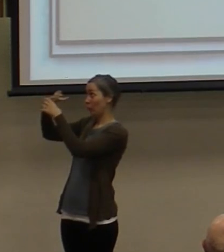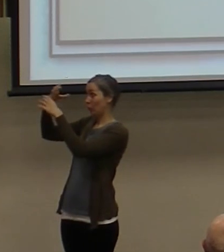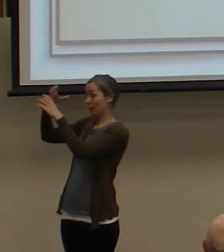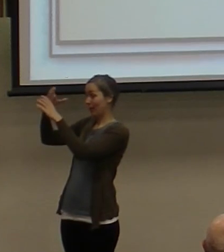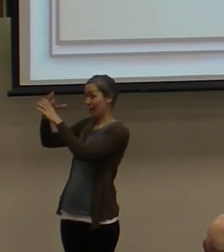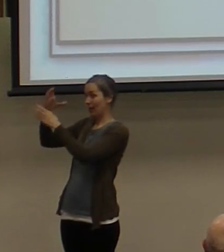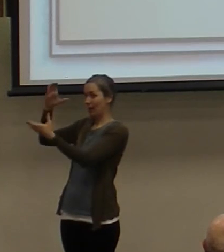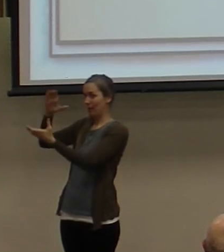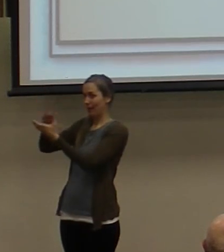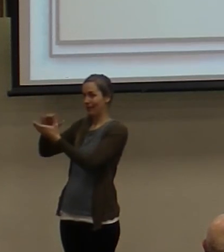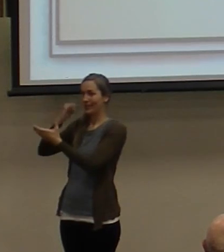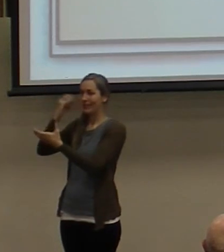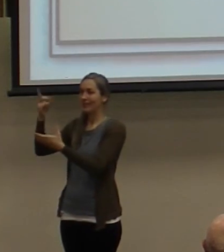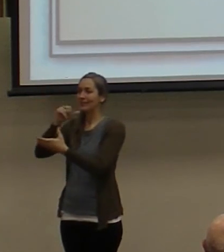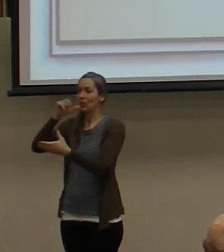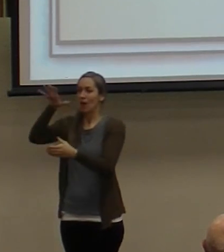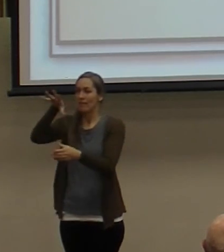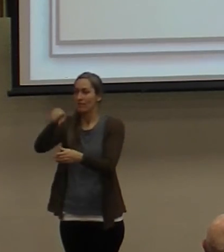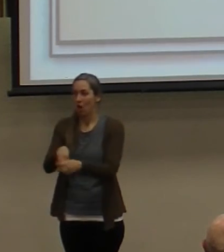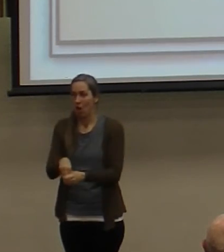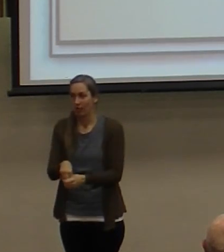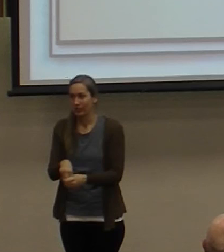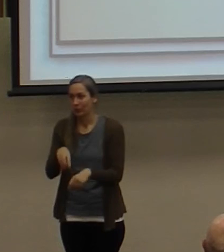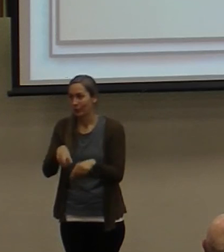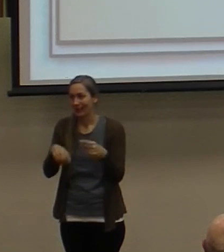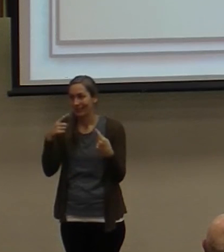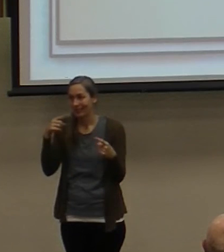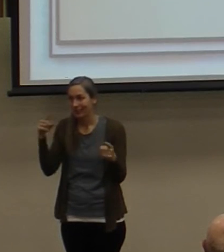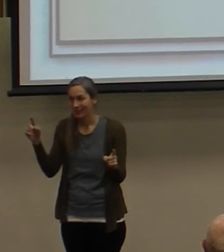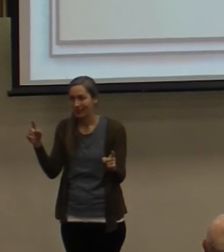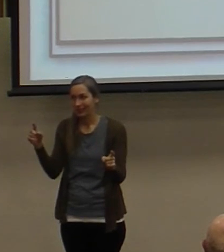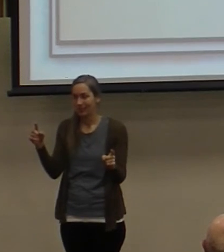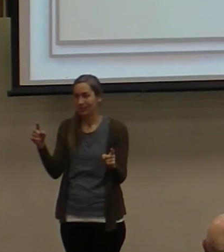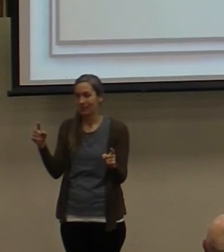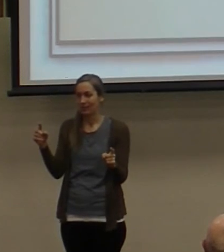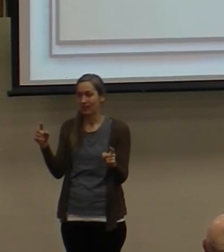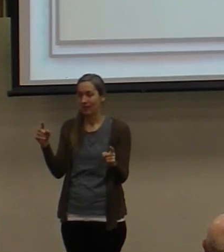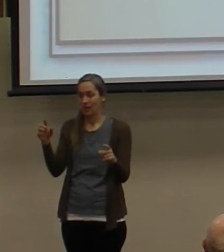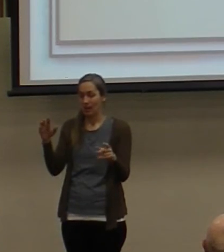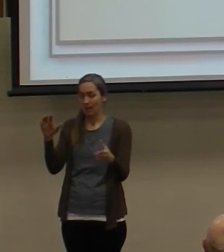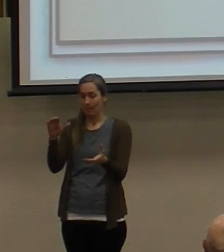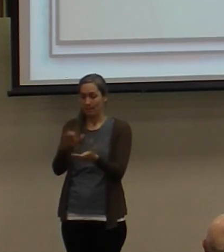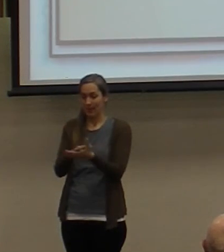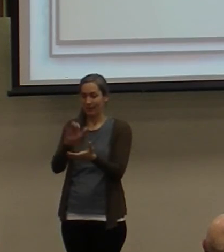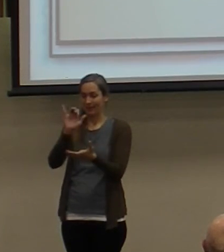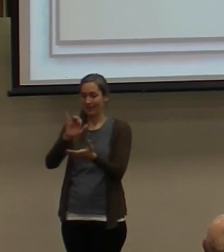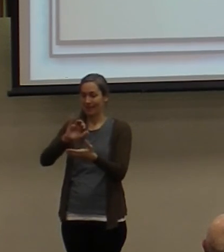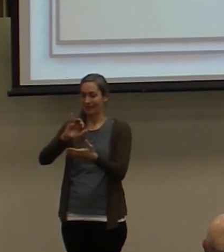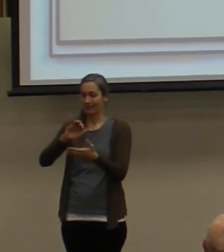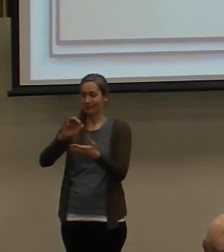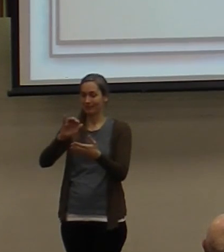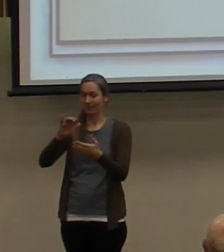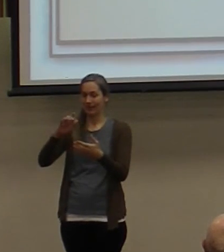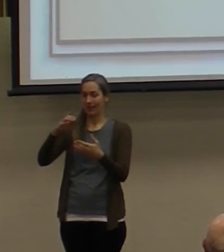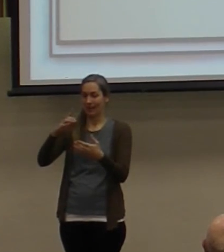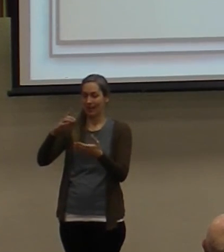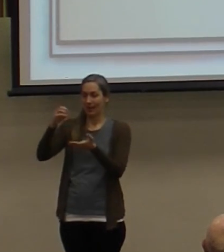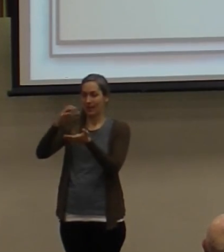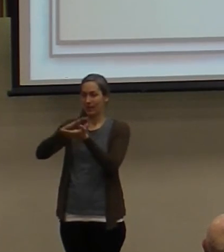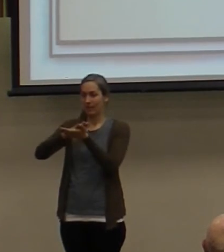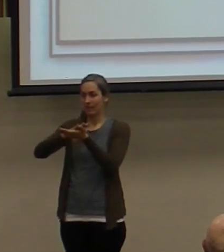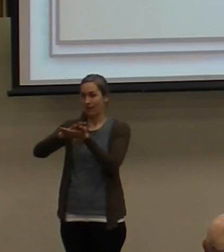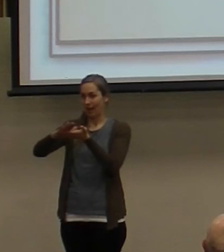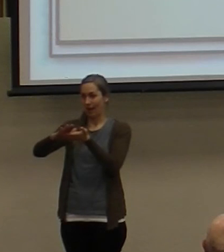It is a divine institution. And to work, it needs divine resources. And because God is the willing source of